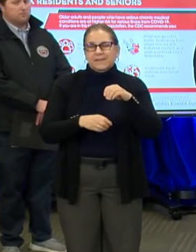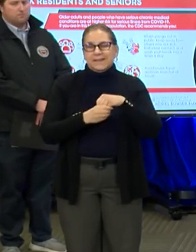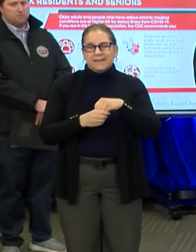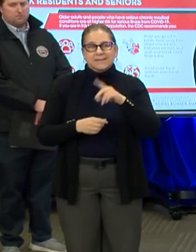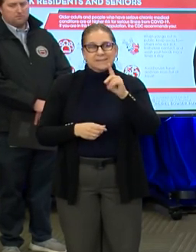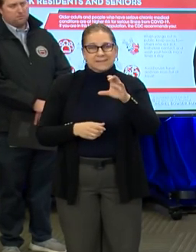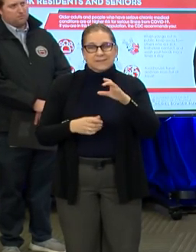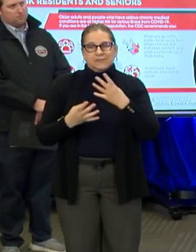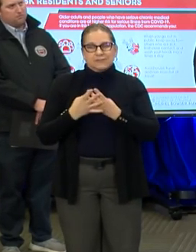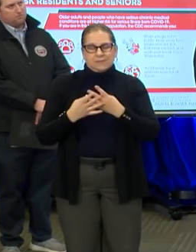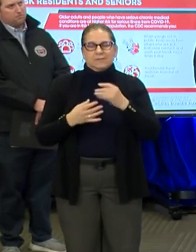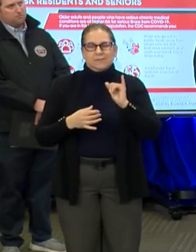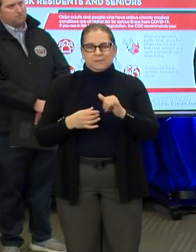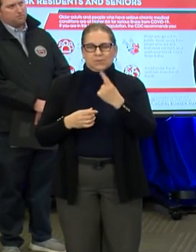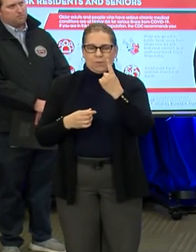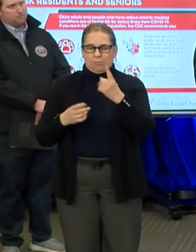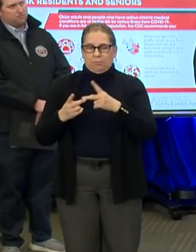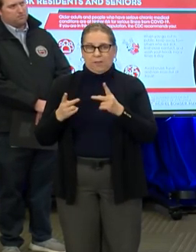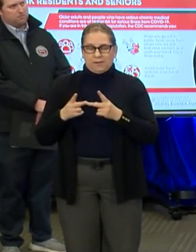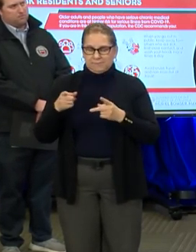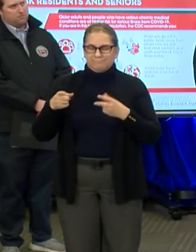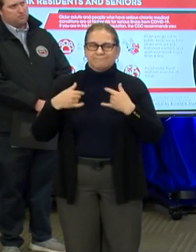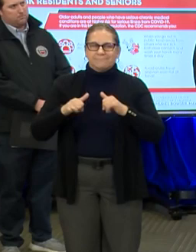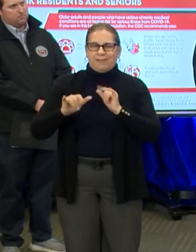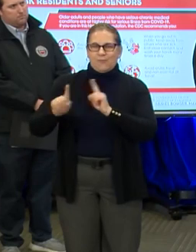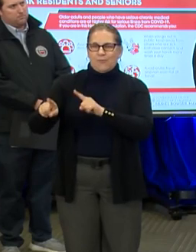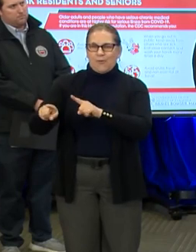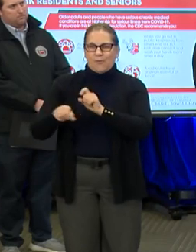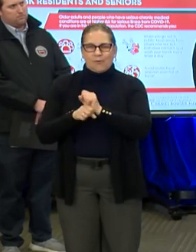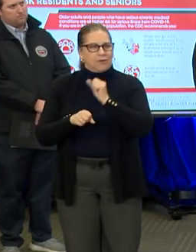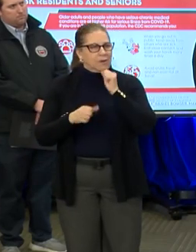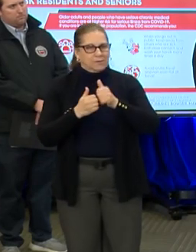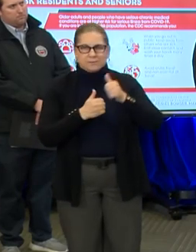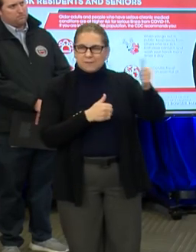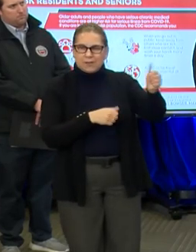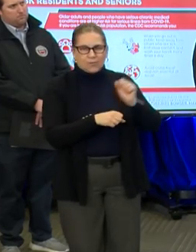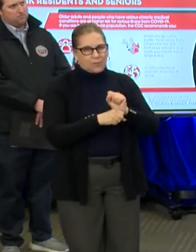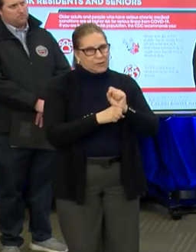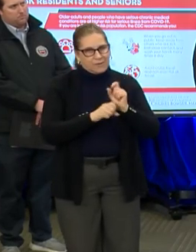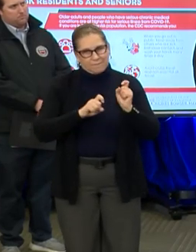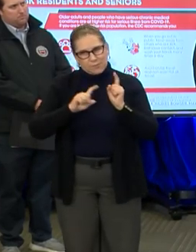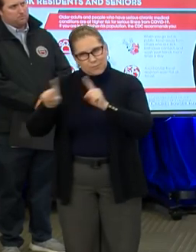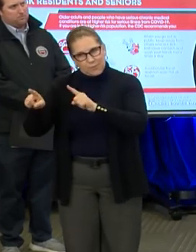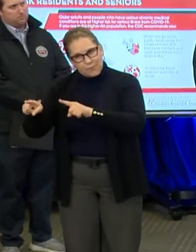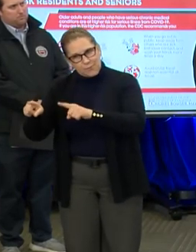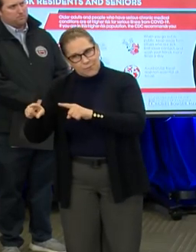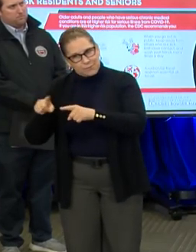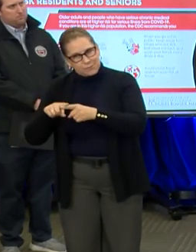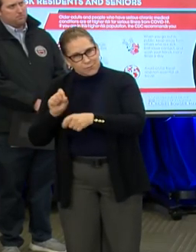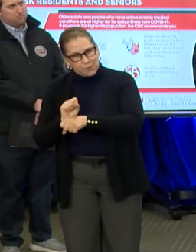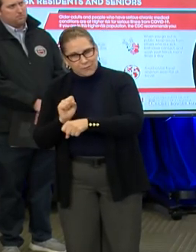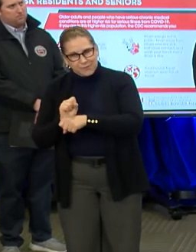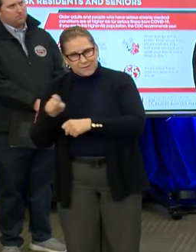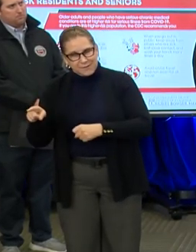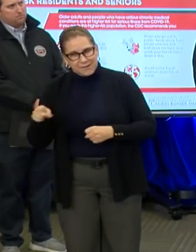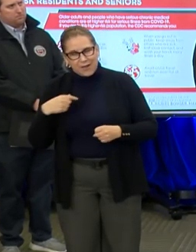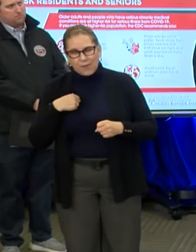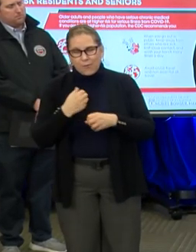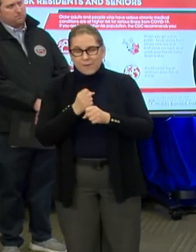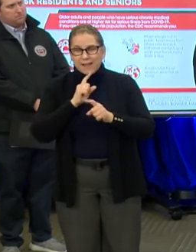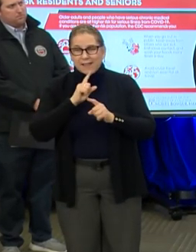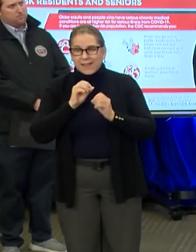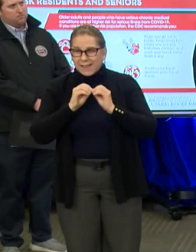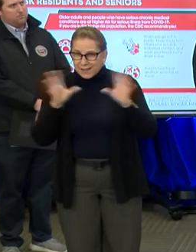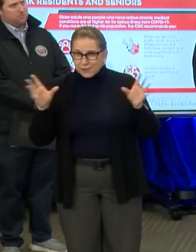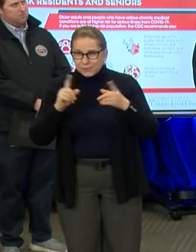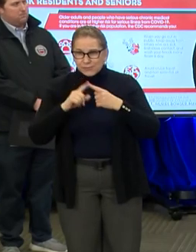to make very, very clear to everybody is that all of our workers, we put their health and safety